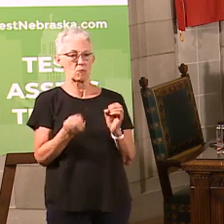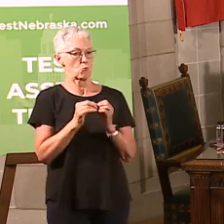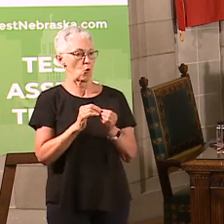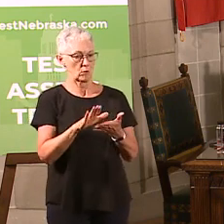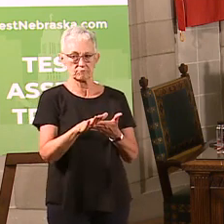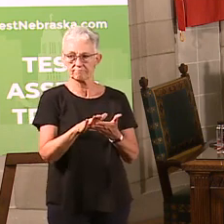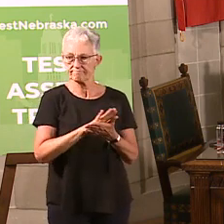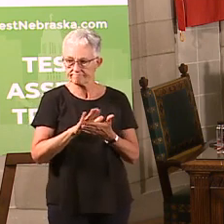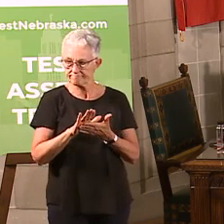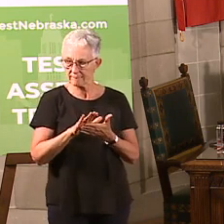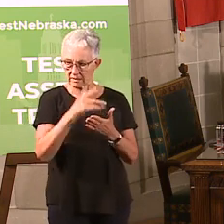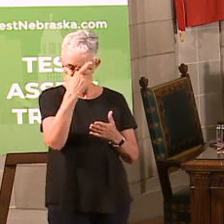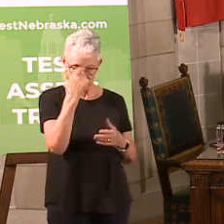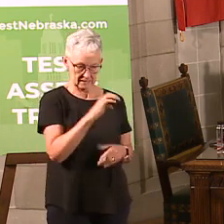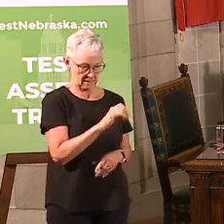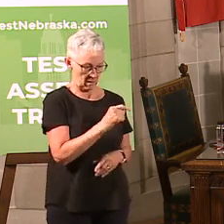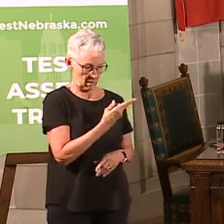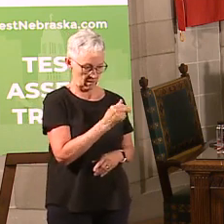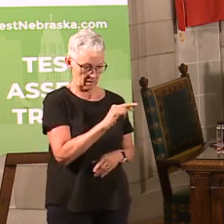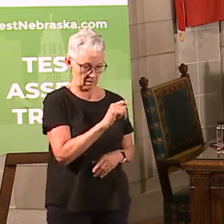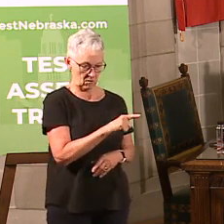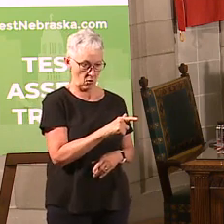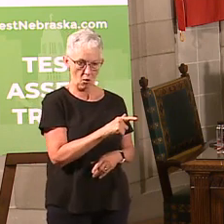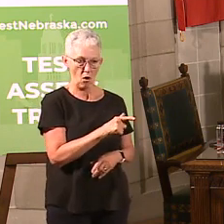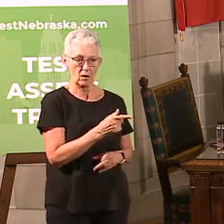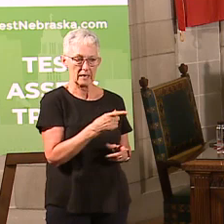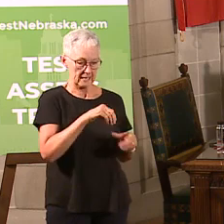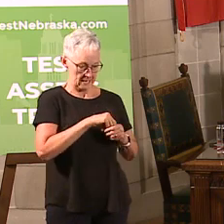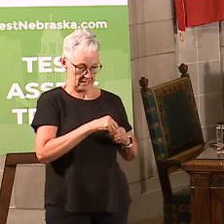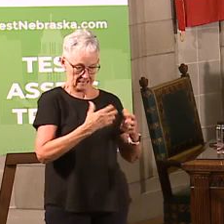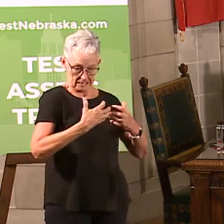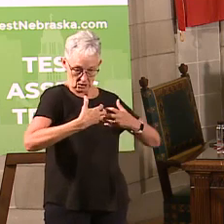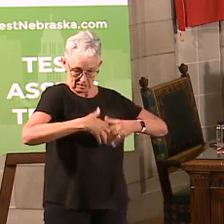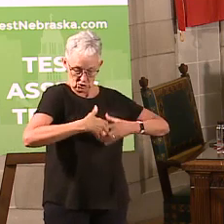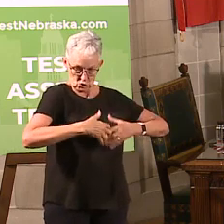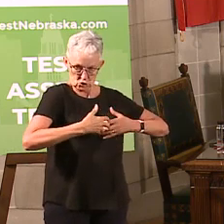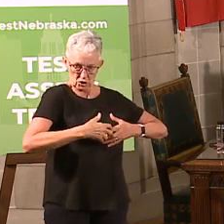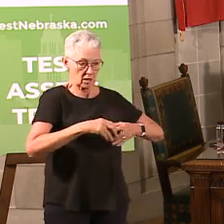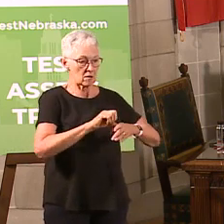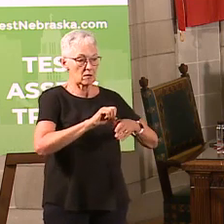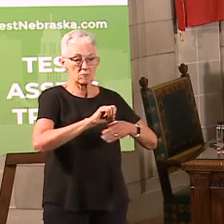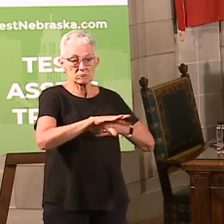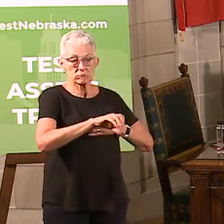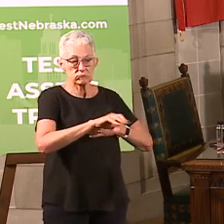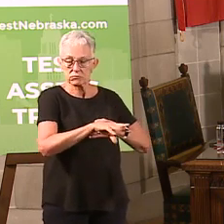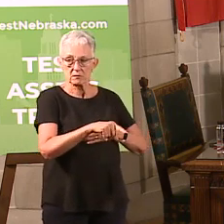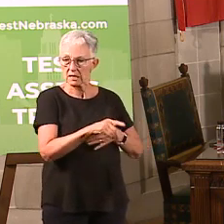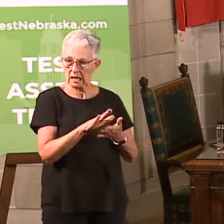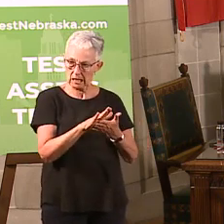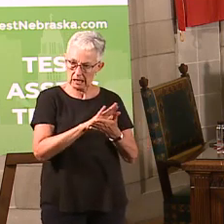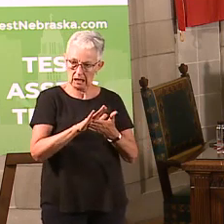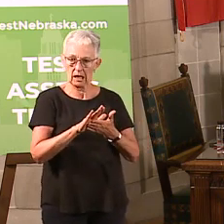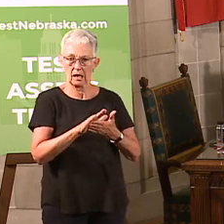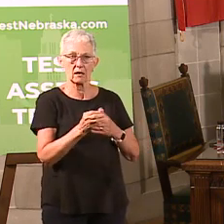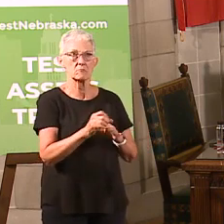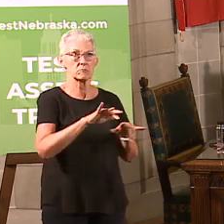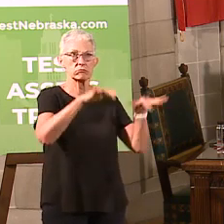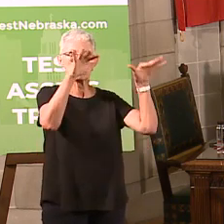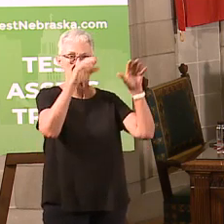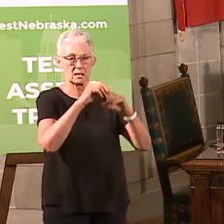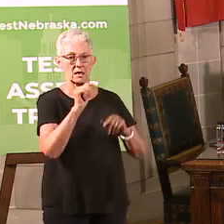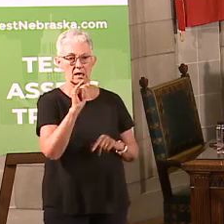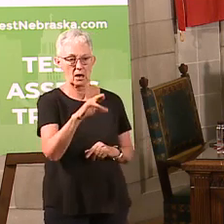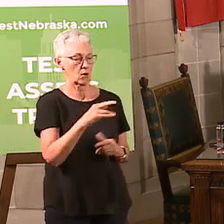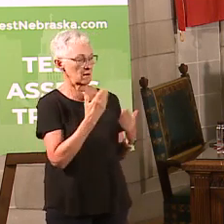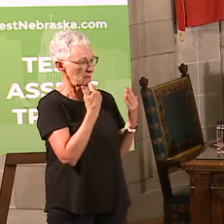burning, domestically produced fuel options that are better for the environment, great for their engines, and good for their wallets. Thanks again,